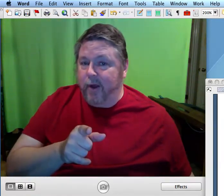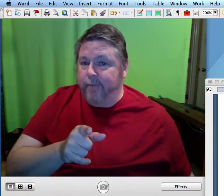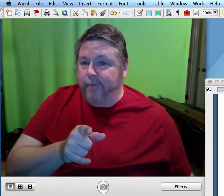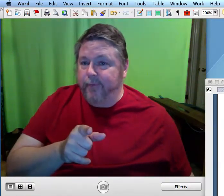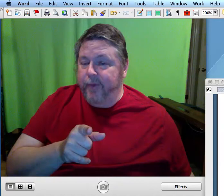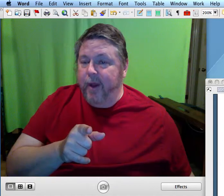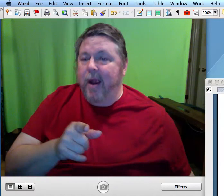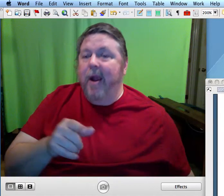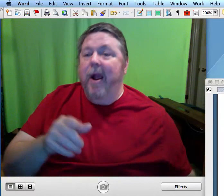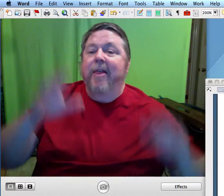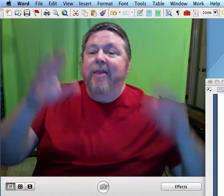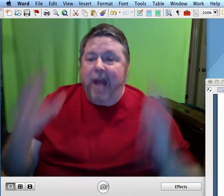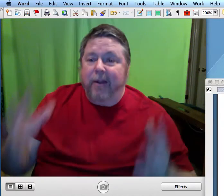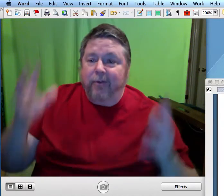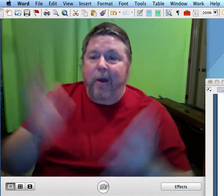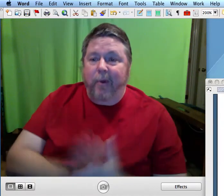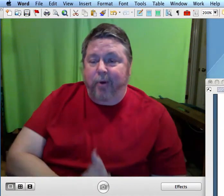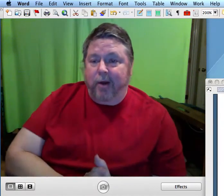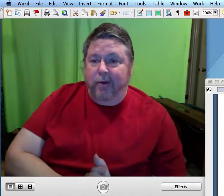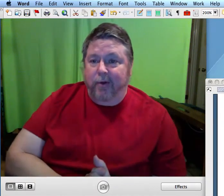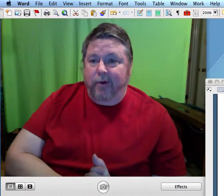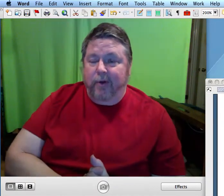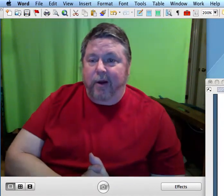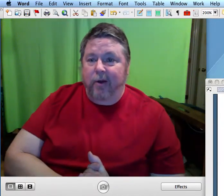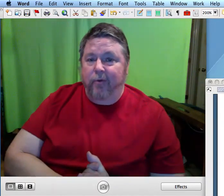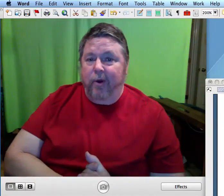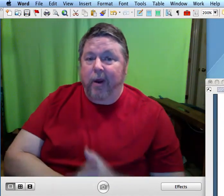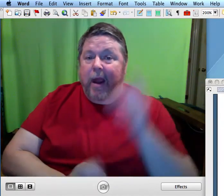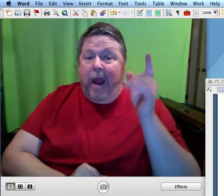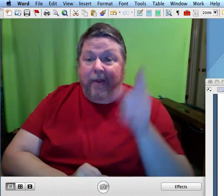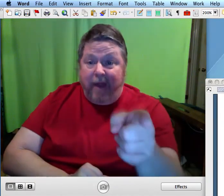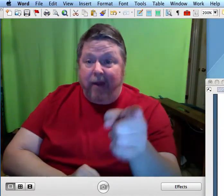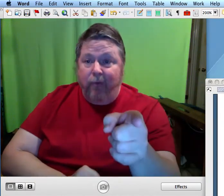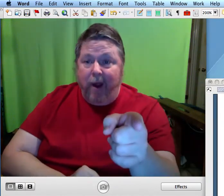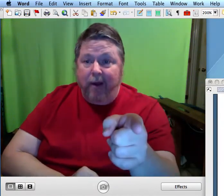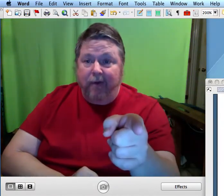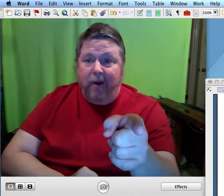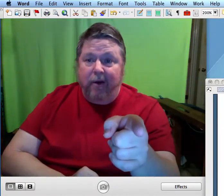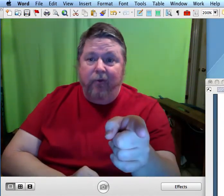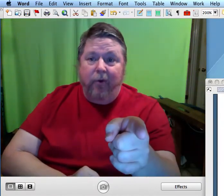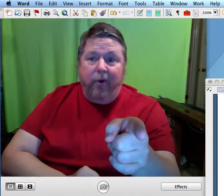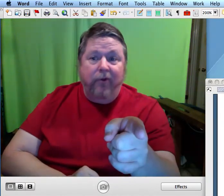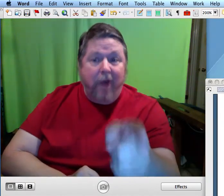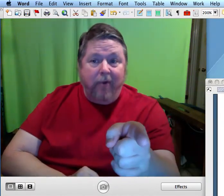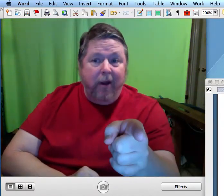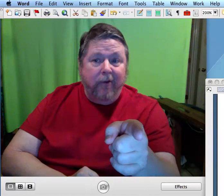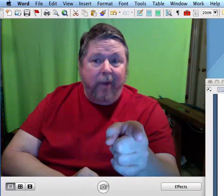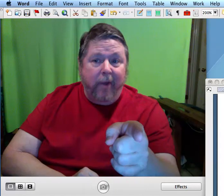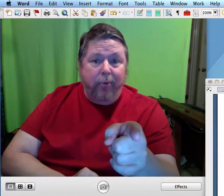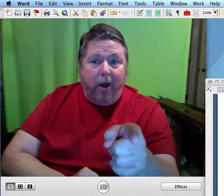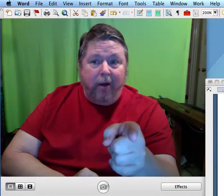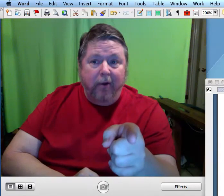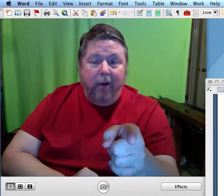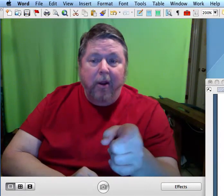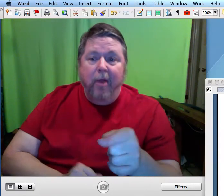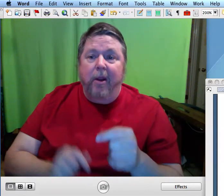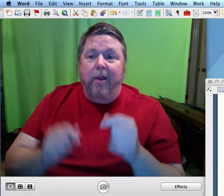text out. That's why we practice consecutive work, and that's why consecutive work generally is a better